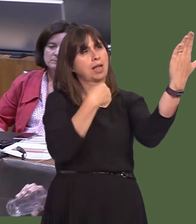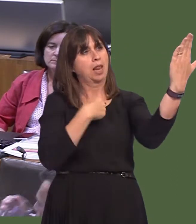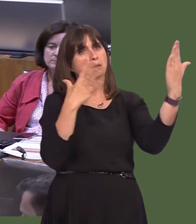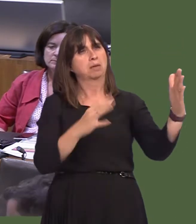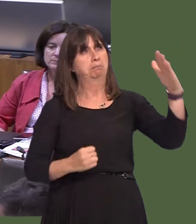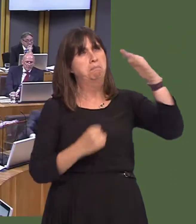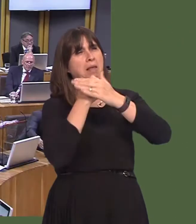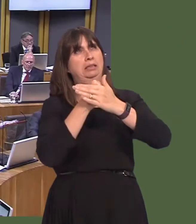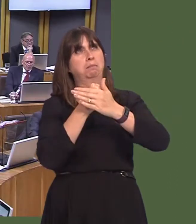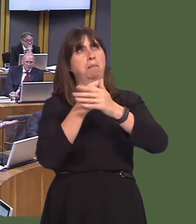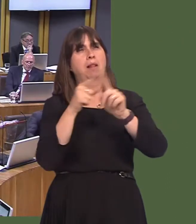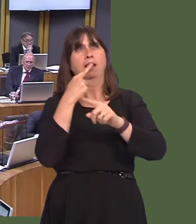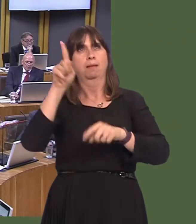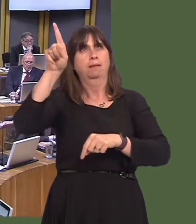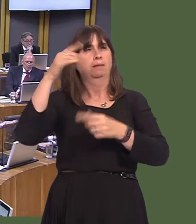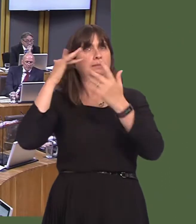shortest possible time.